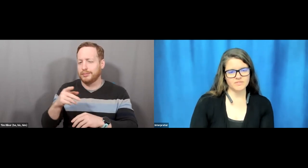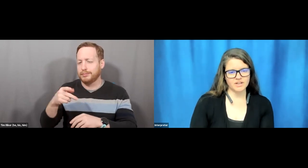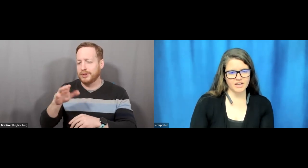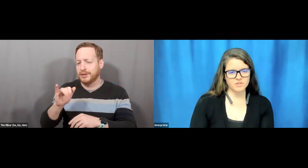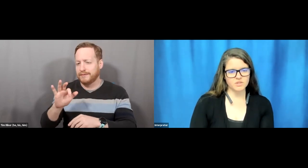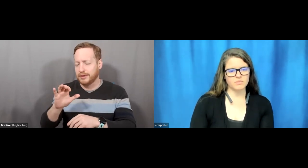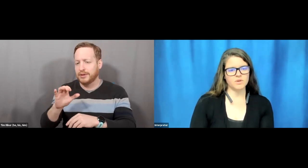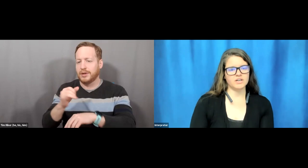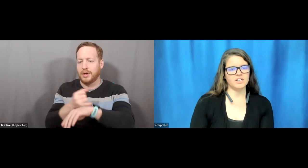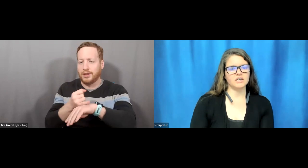Pacific Islander community.